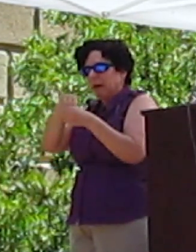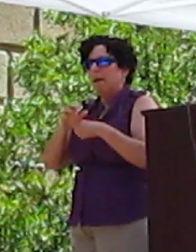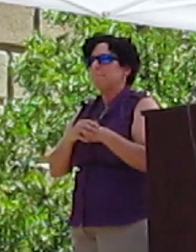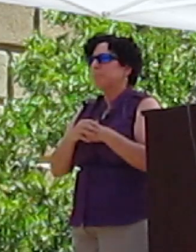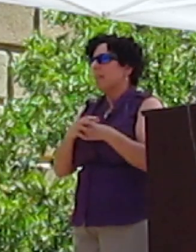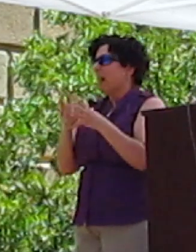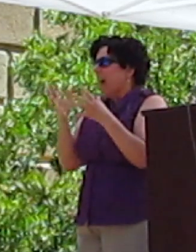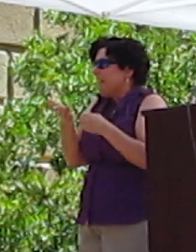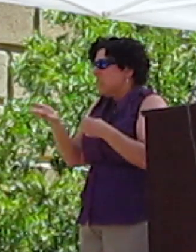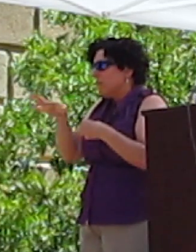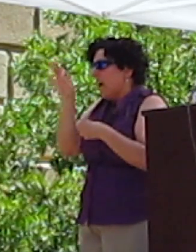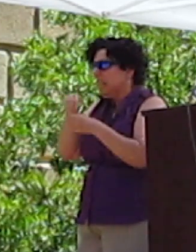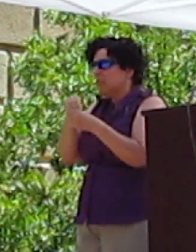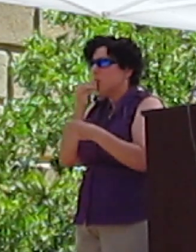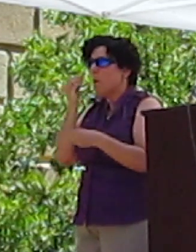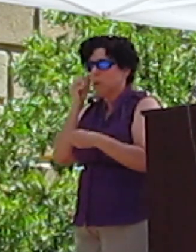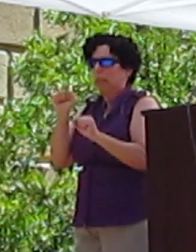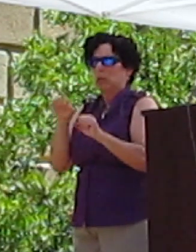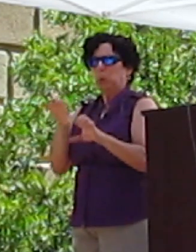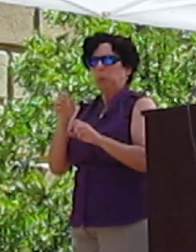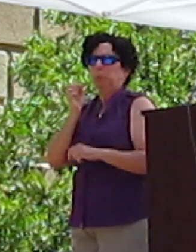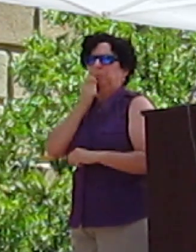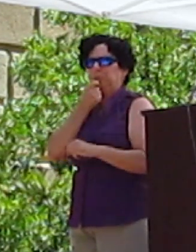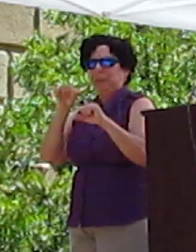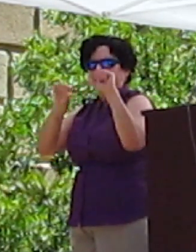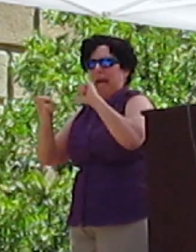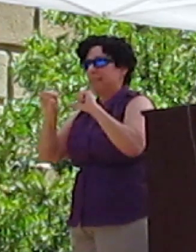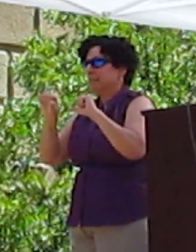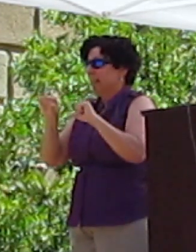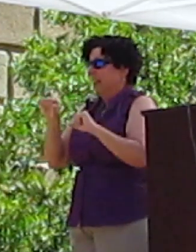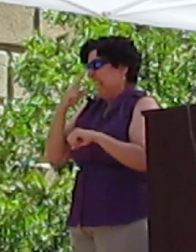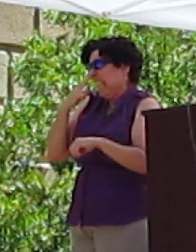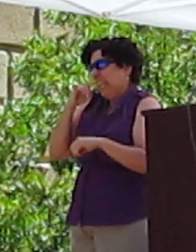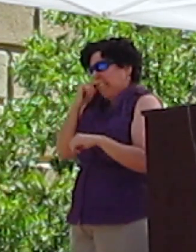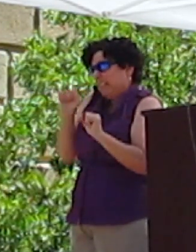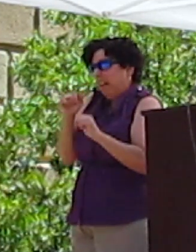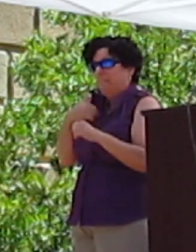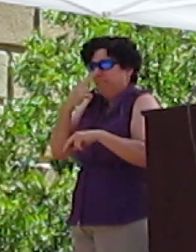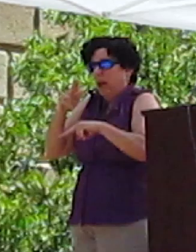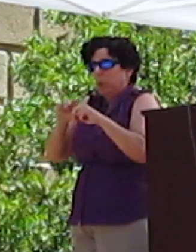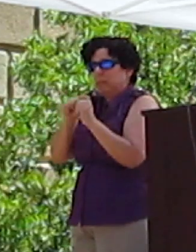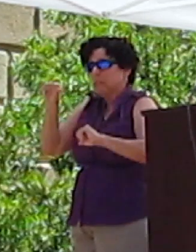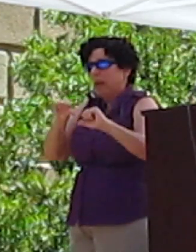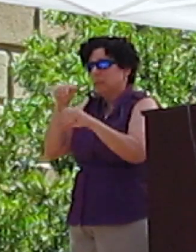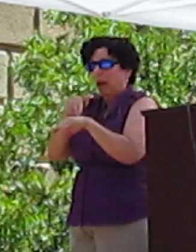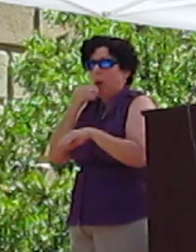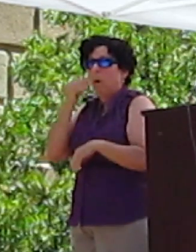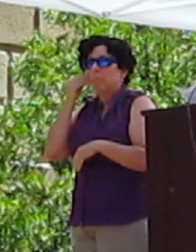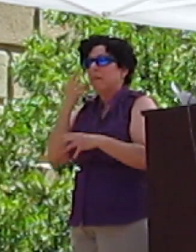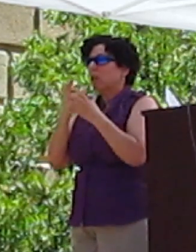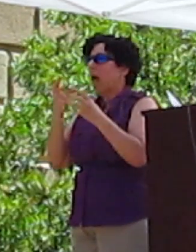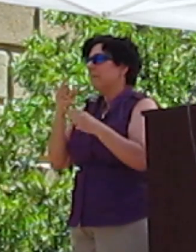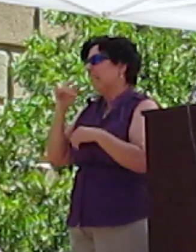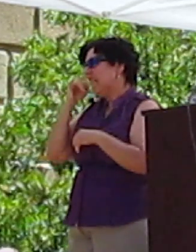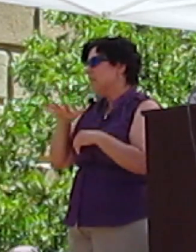the things you find around the house. It's a great way for kids to have a lot of fun with science. But there are also a lot of kids around the